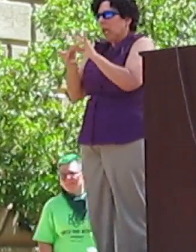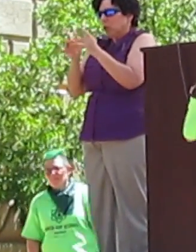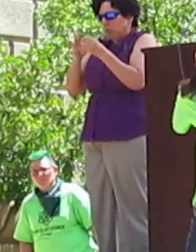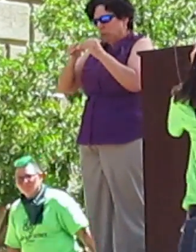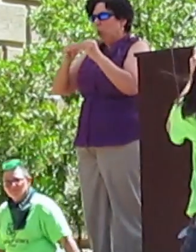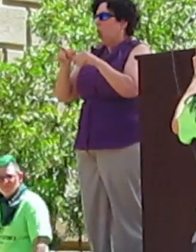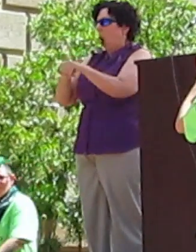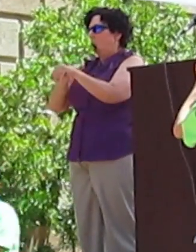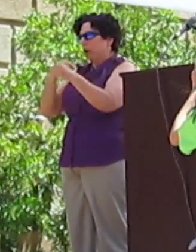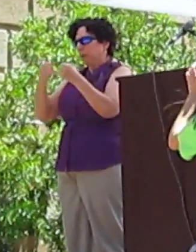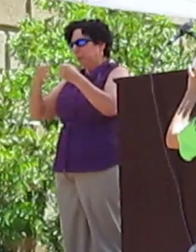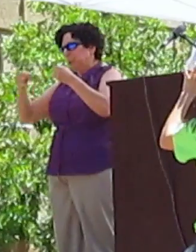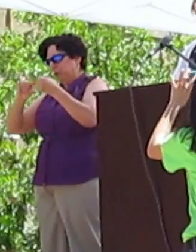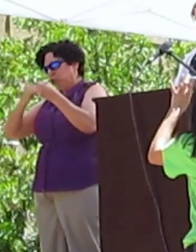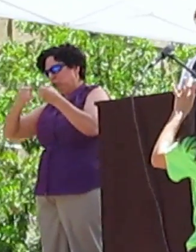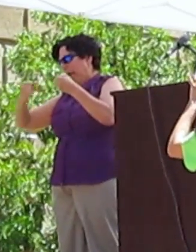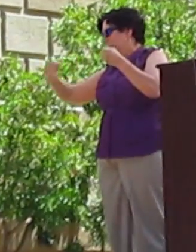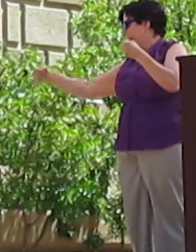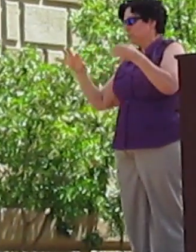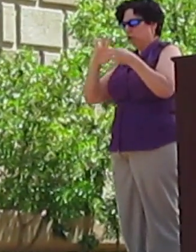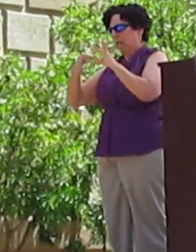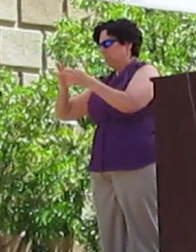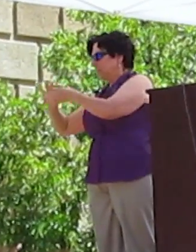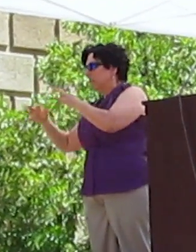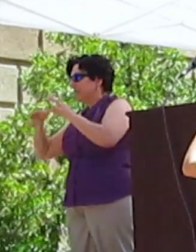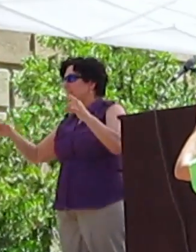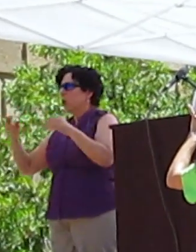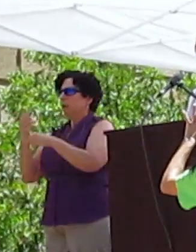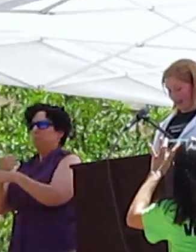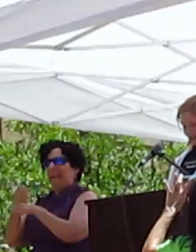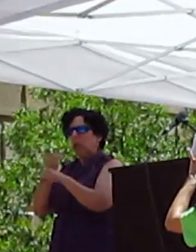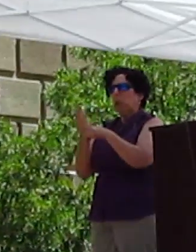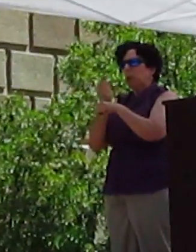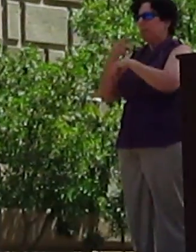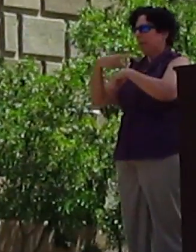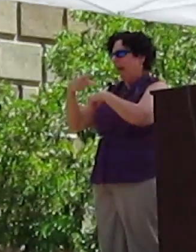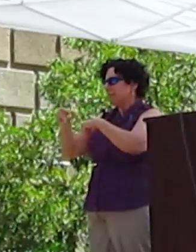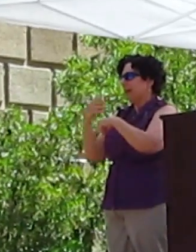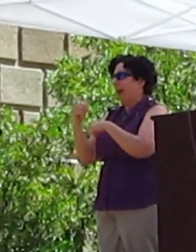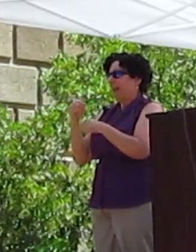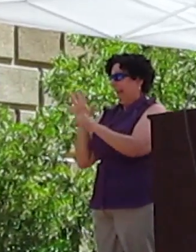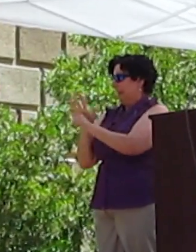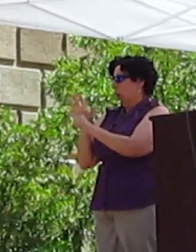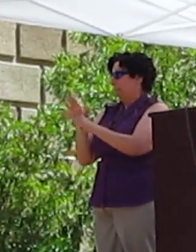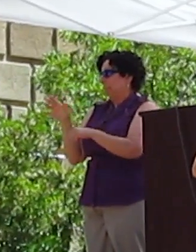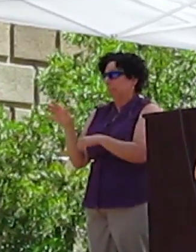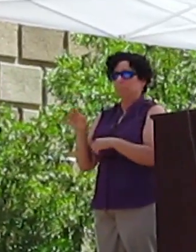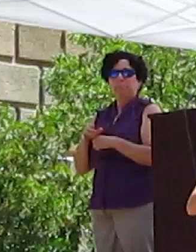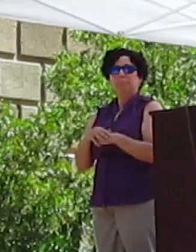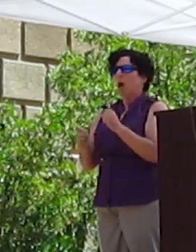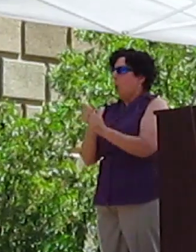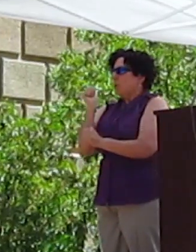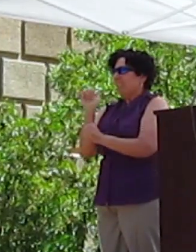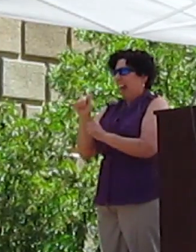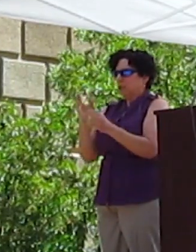form long chains. They're used to make all kinds of plastic, DNA, and even ketchup. But mostly,